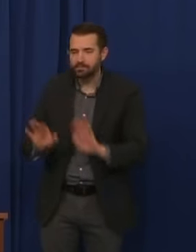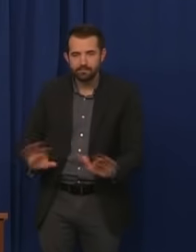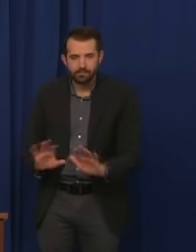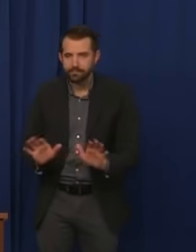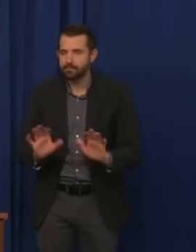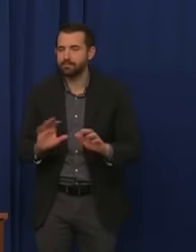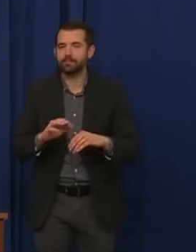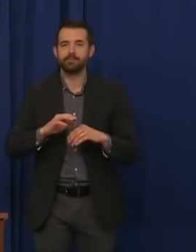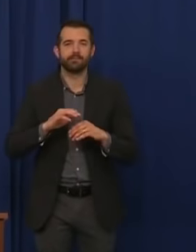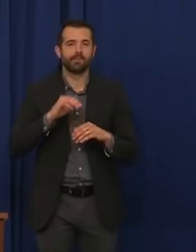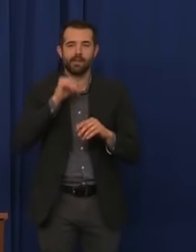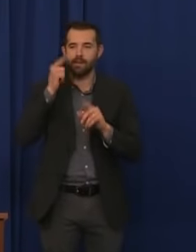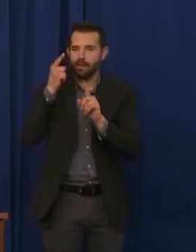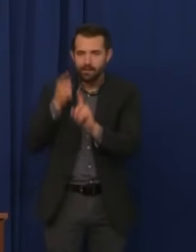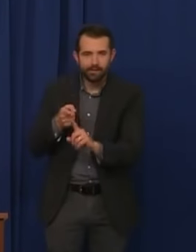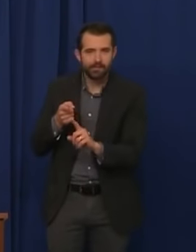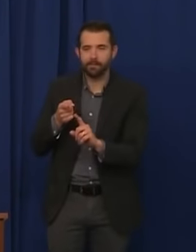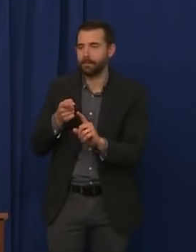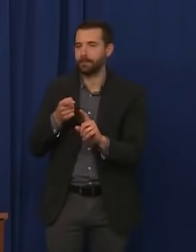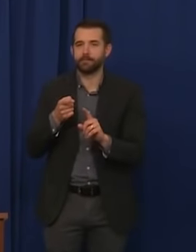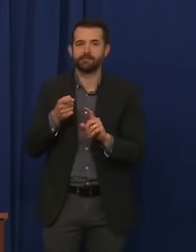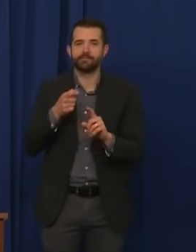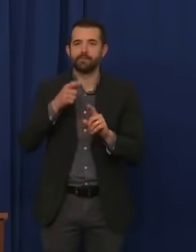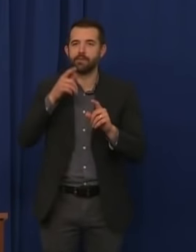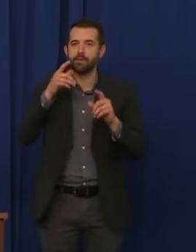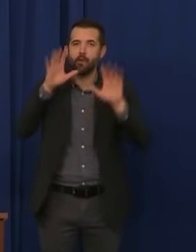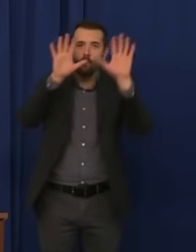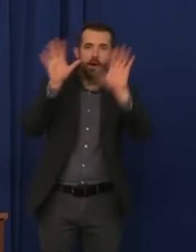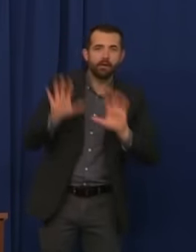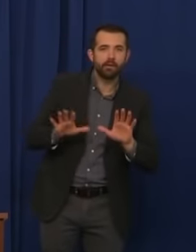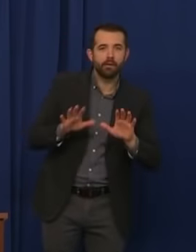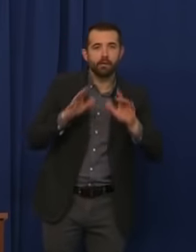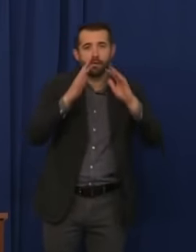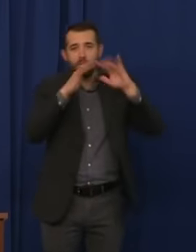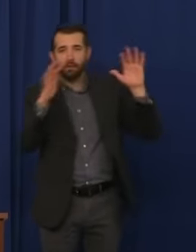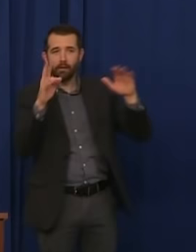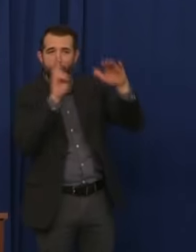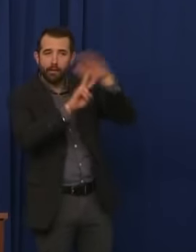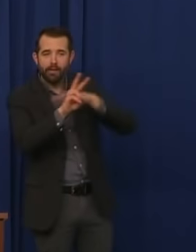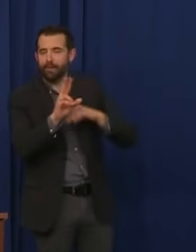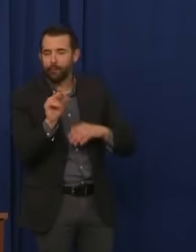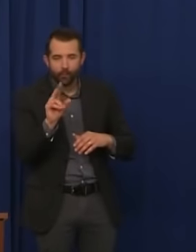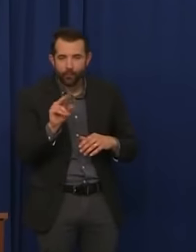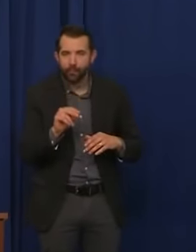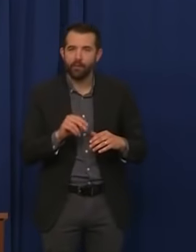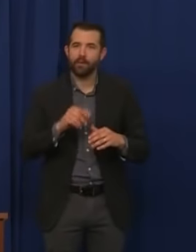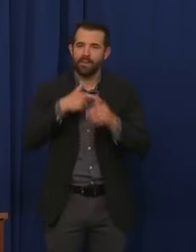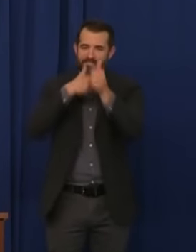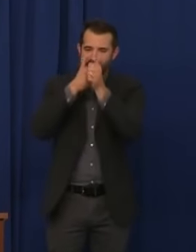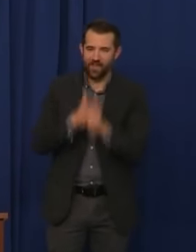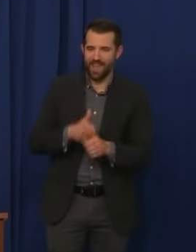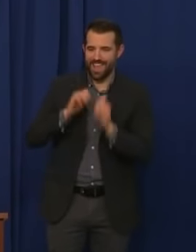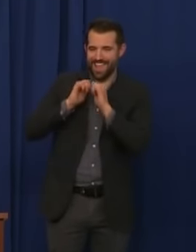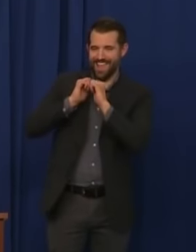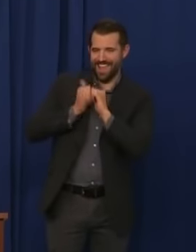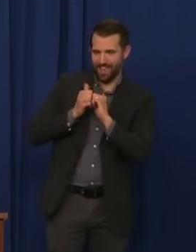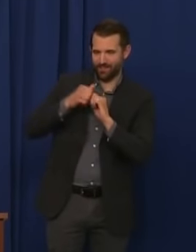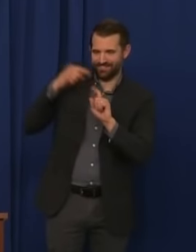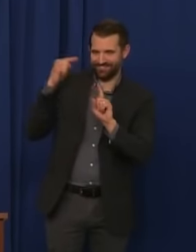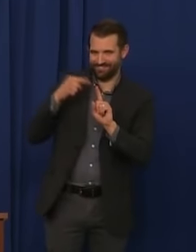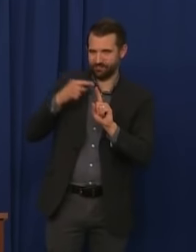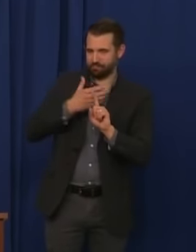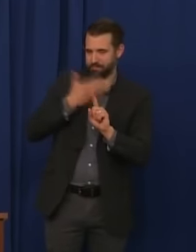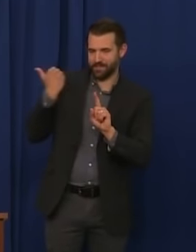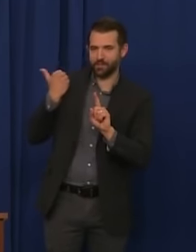about what the weather is like or anything like that. It's about, you know, how to conduct educational